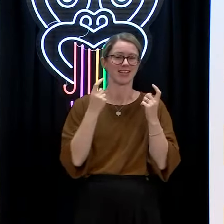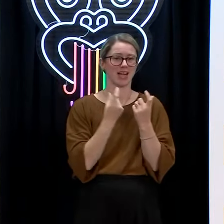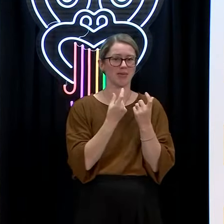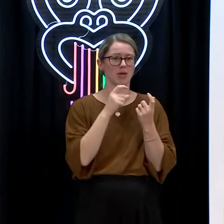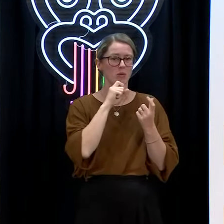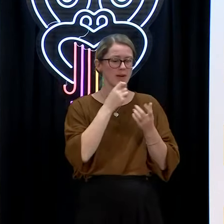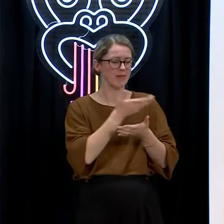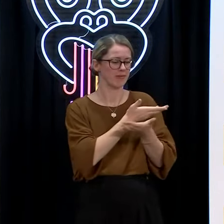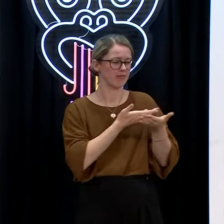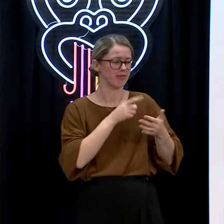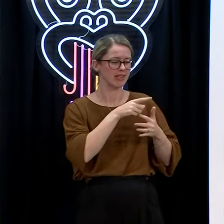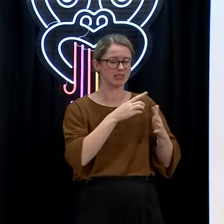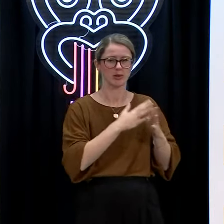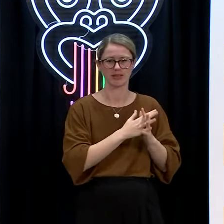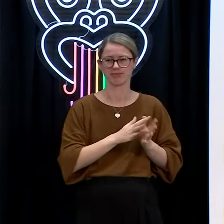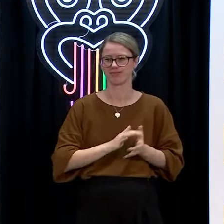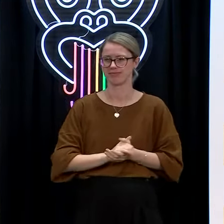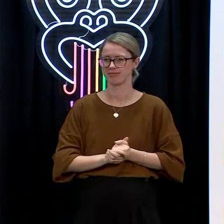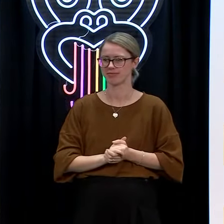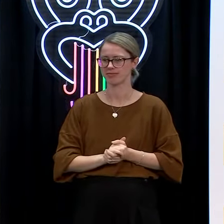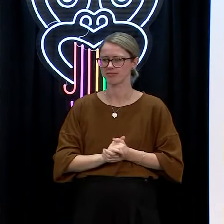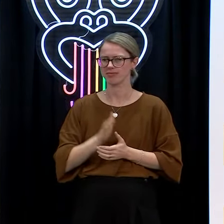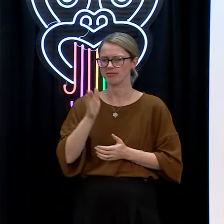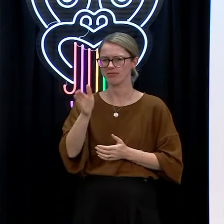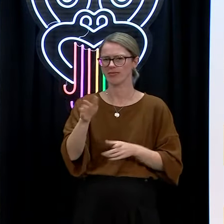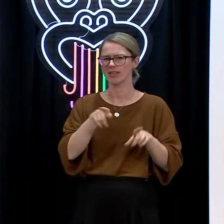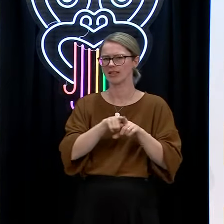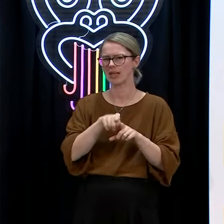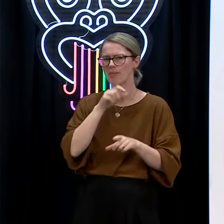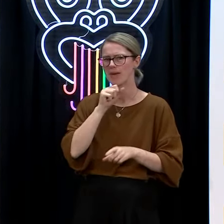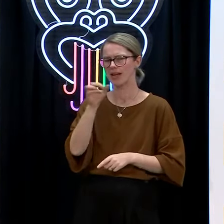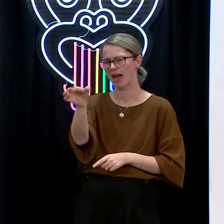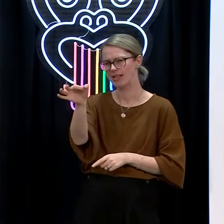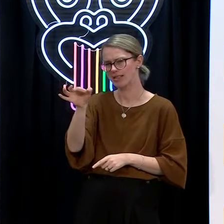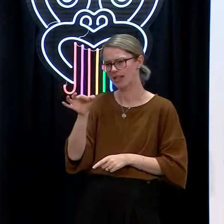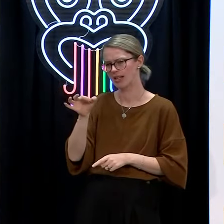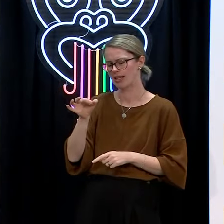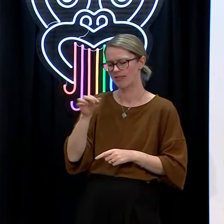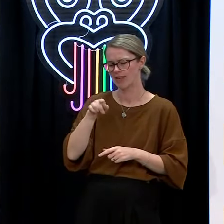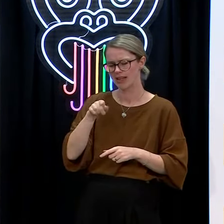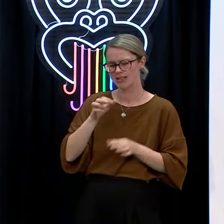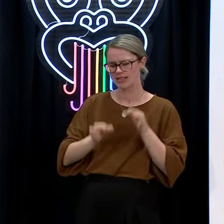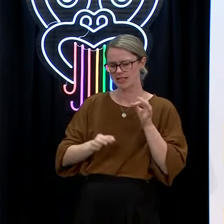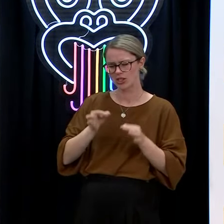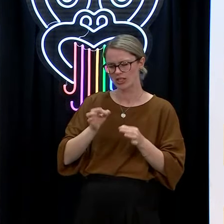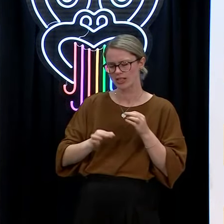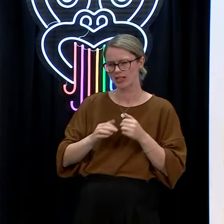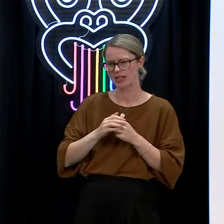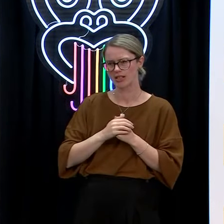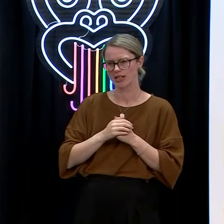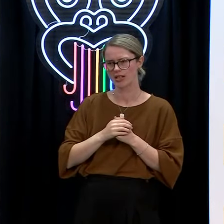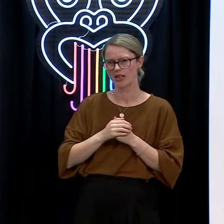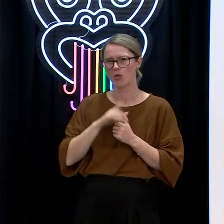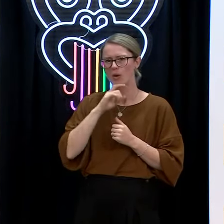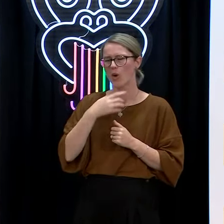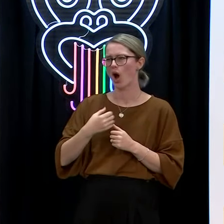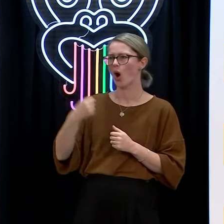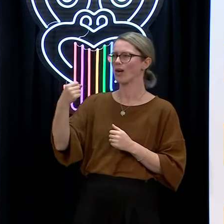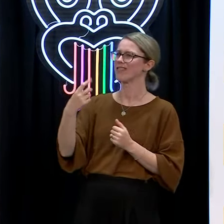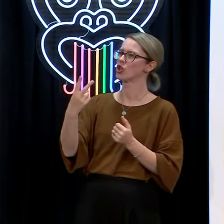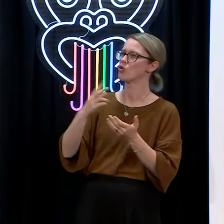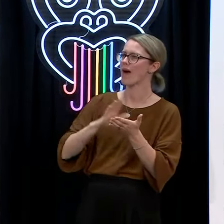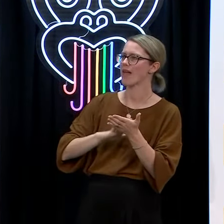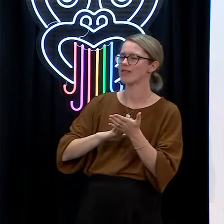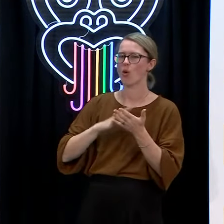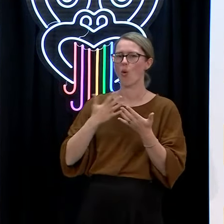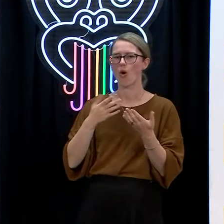looking closely at next week. And when you make that decision, will that be more a case of saying, hey, we'll keep suspending it for 2 months, or